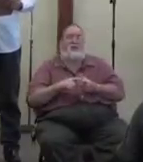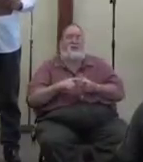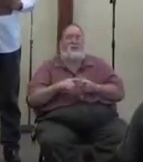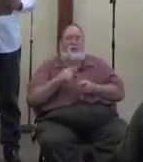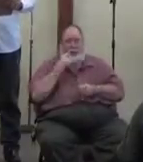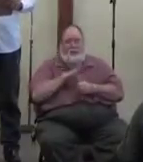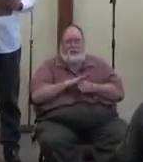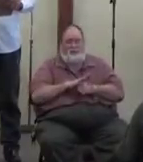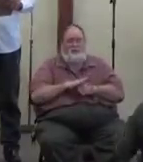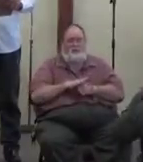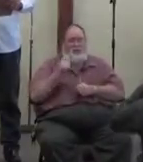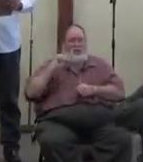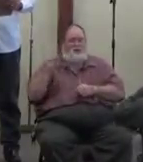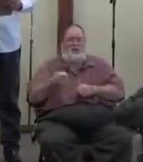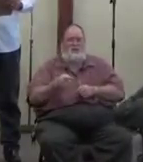are useless.